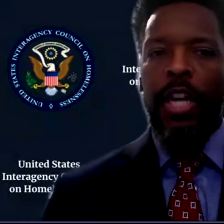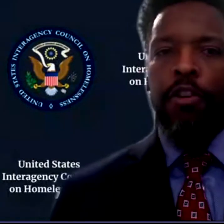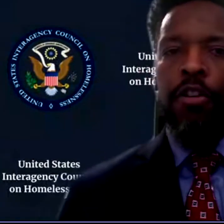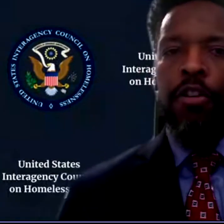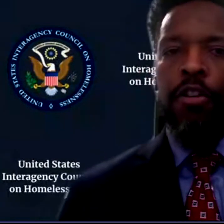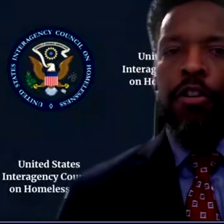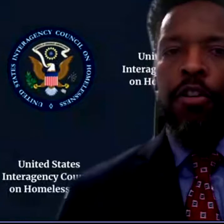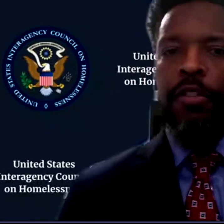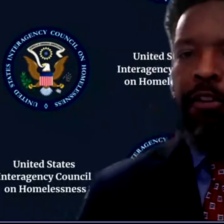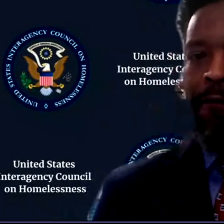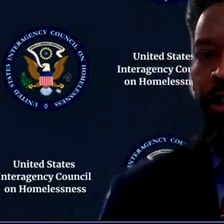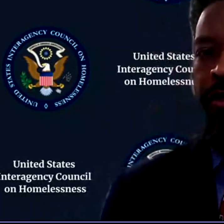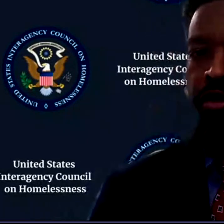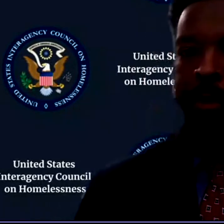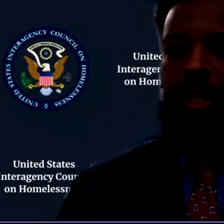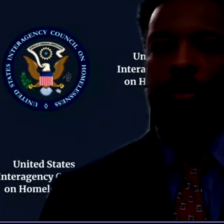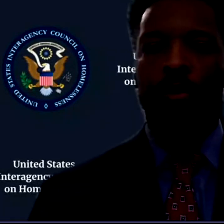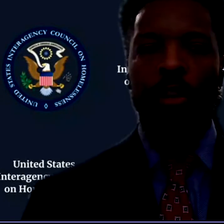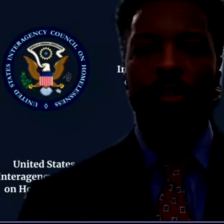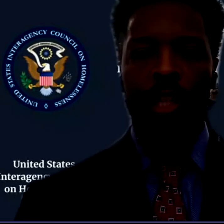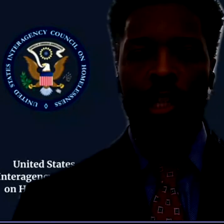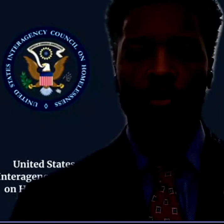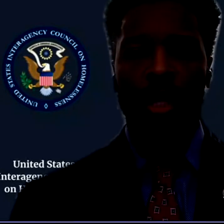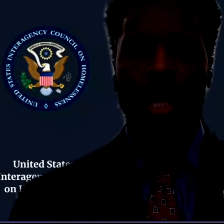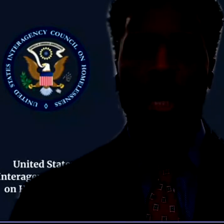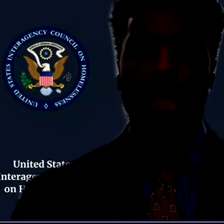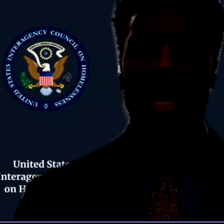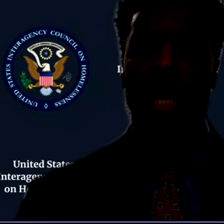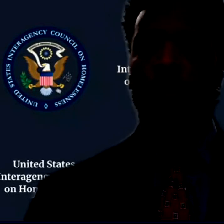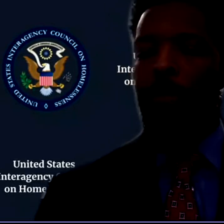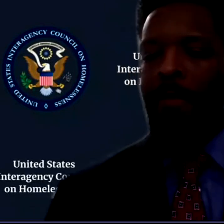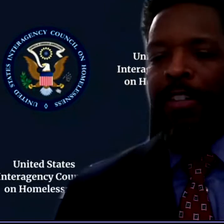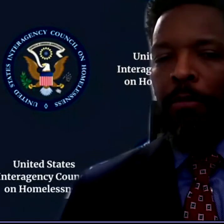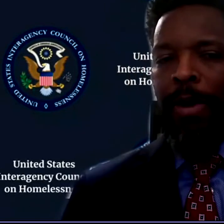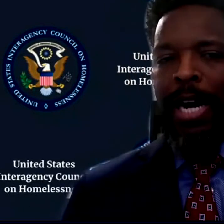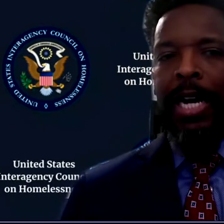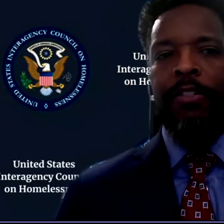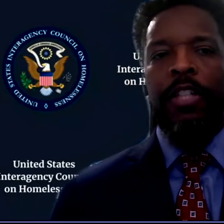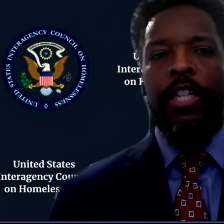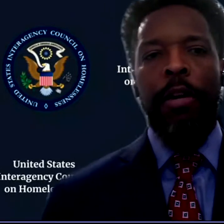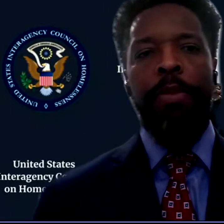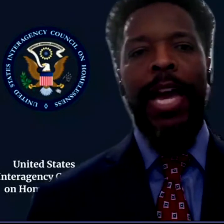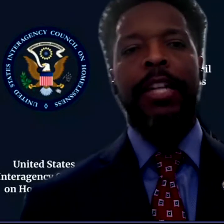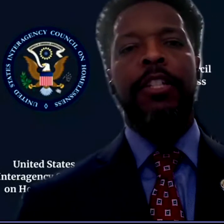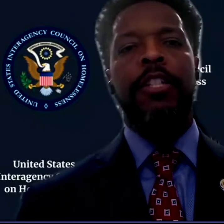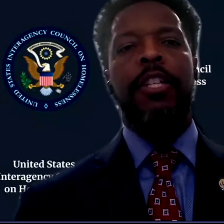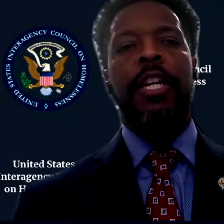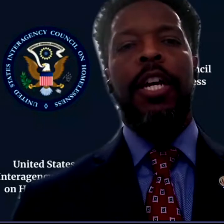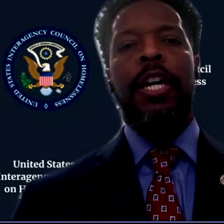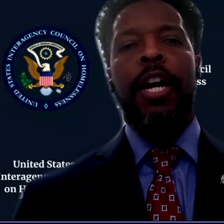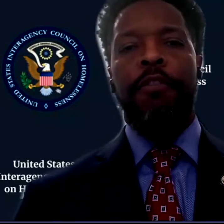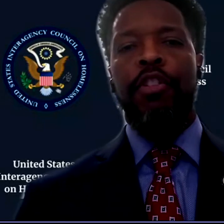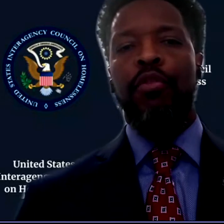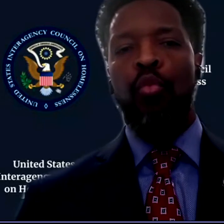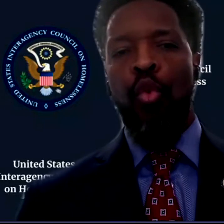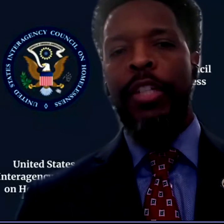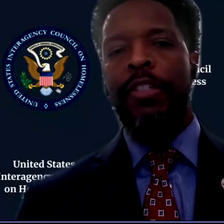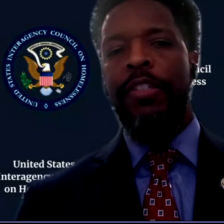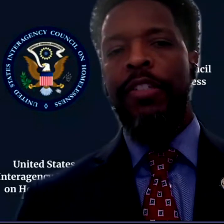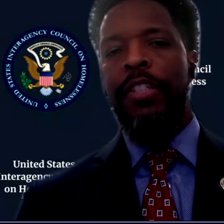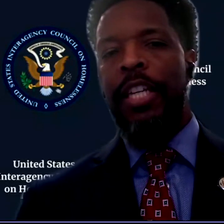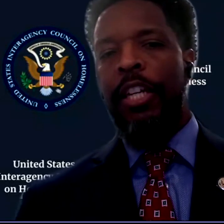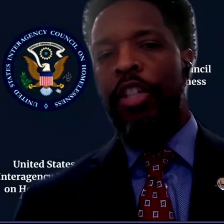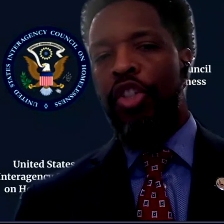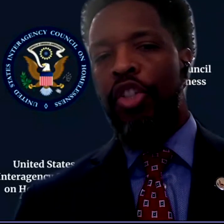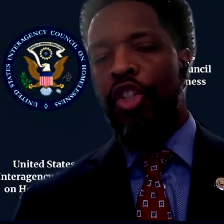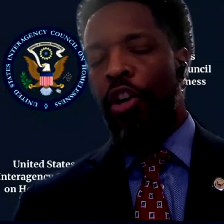with mayors and governors, county officials, and tribal leaders across the country to help them maximize the impact of this